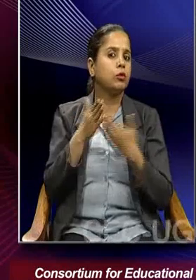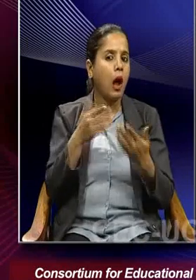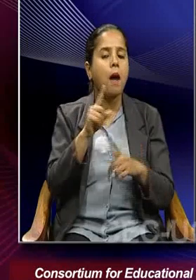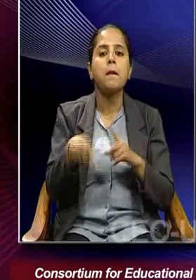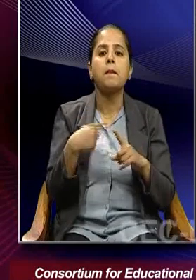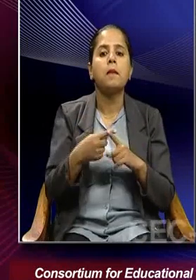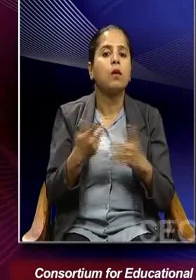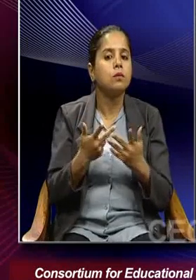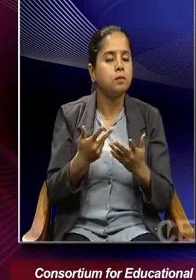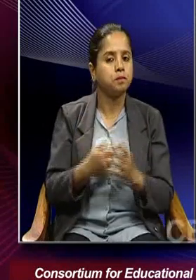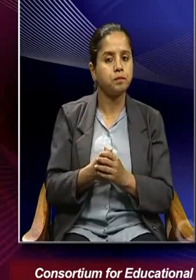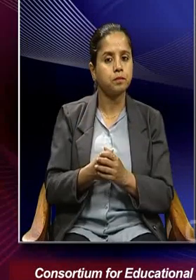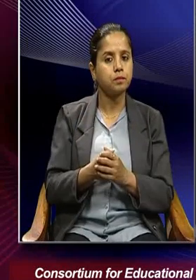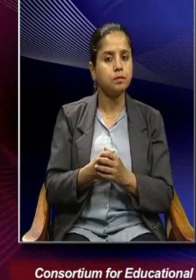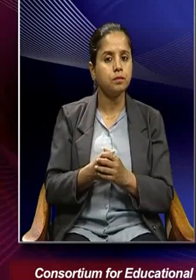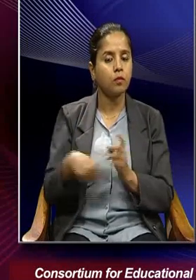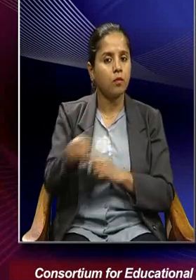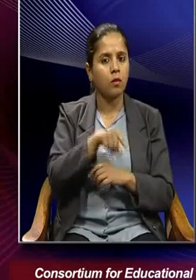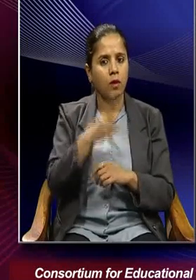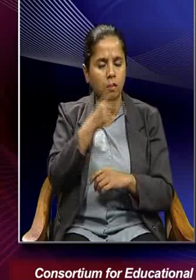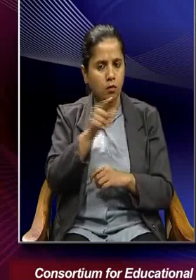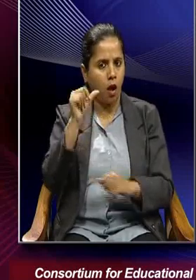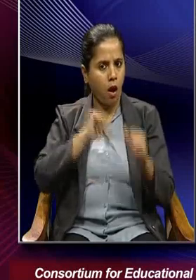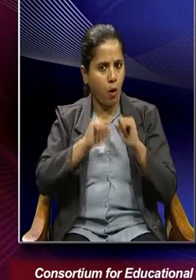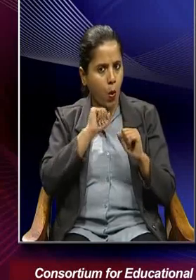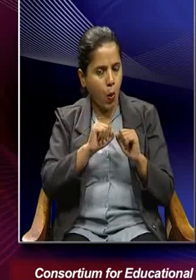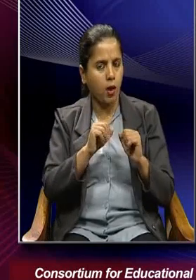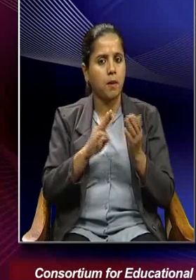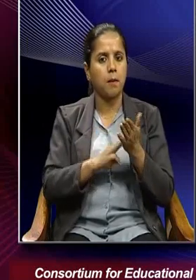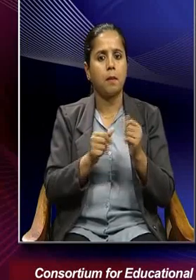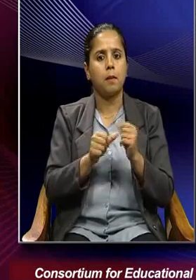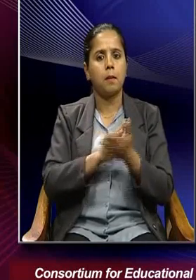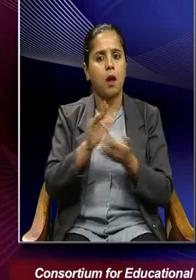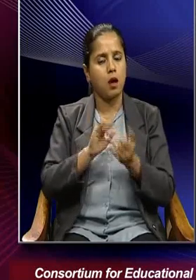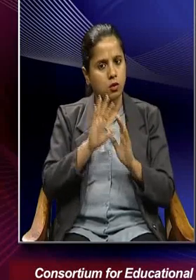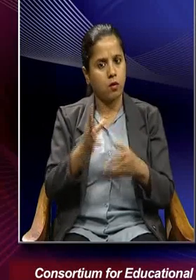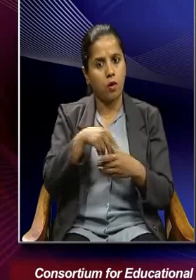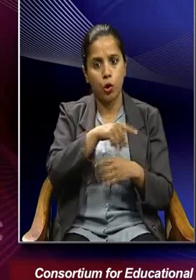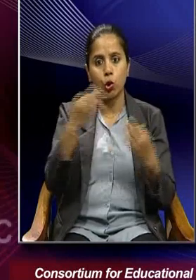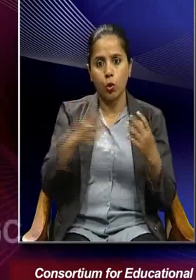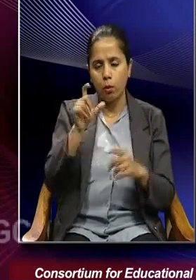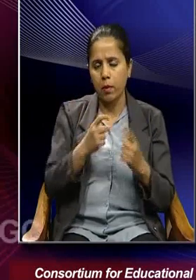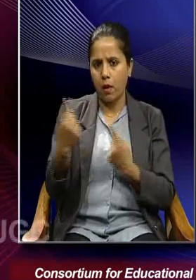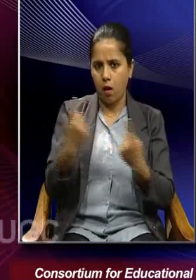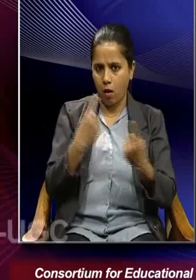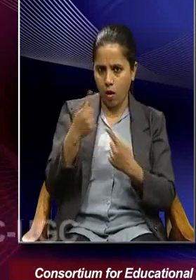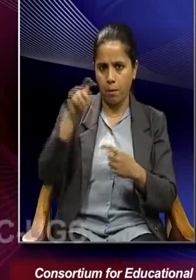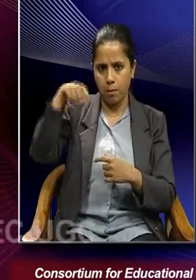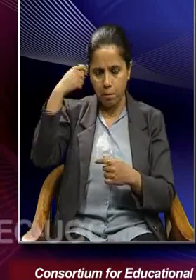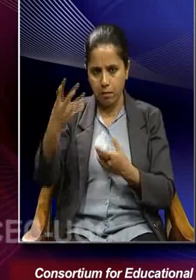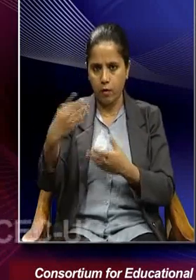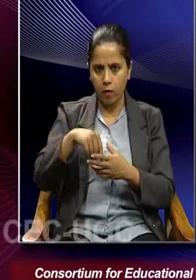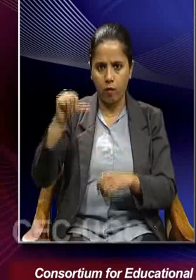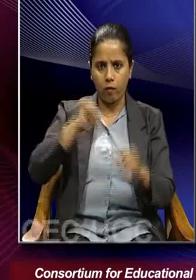kind of craft which Mahesh Bhatt had, that while he was dealing with the newcomers, even then he